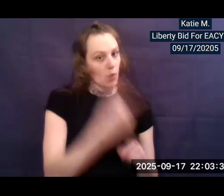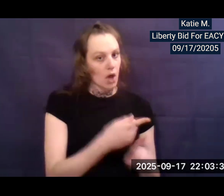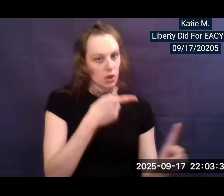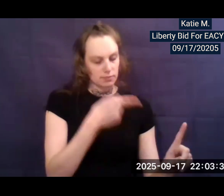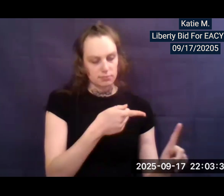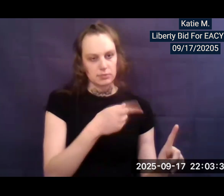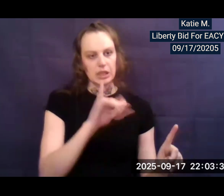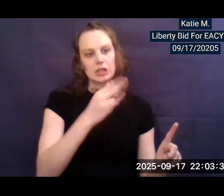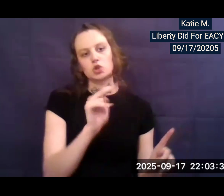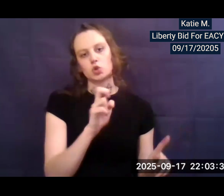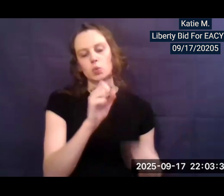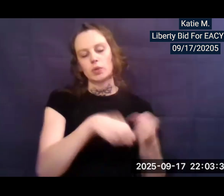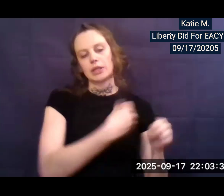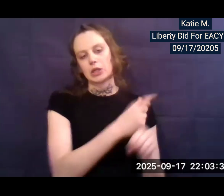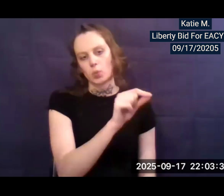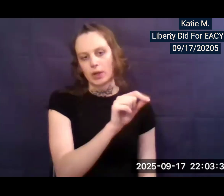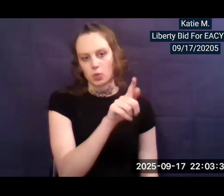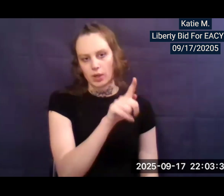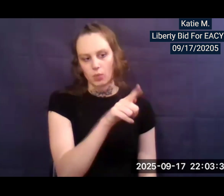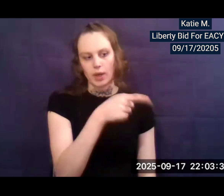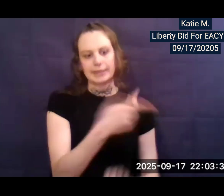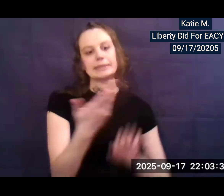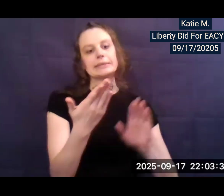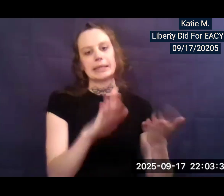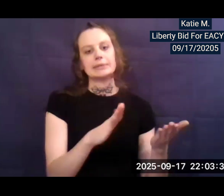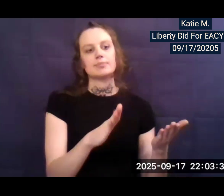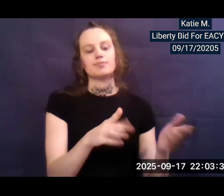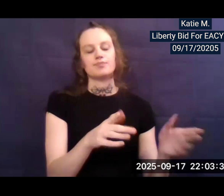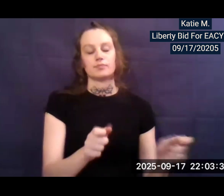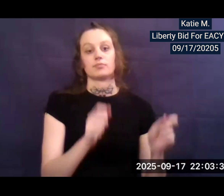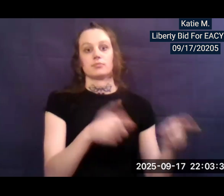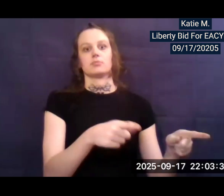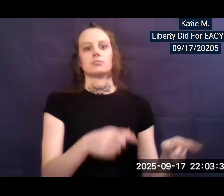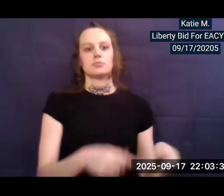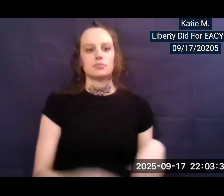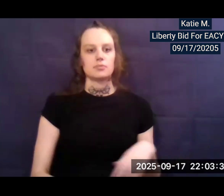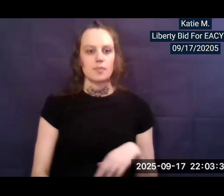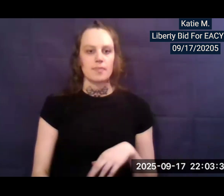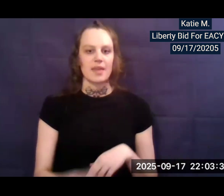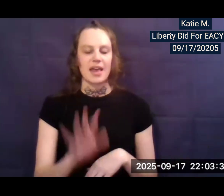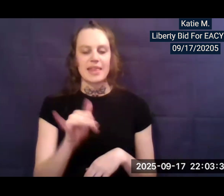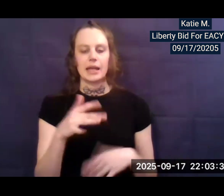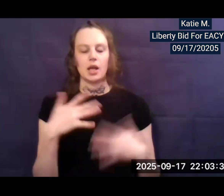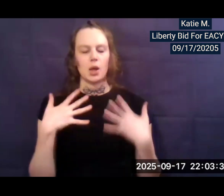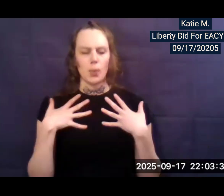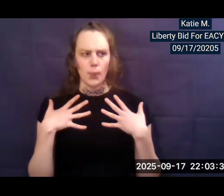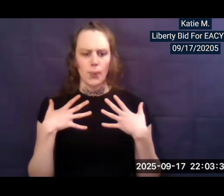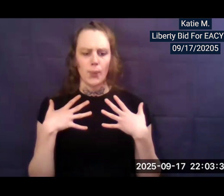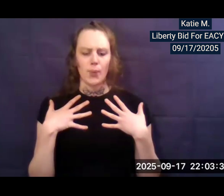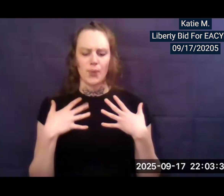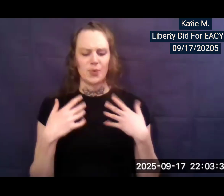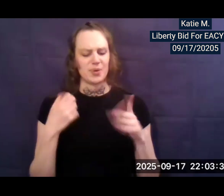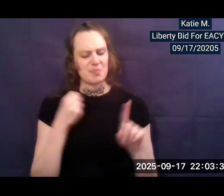suddenly. And then that was very hard for me. I was very depressed, I would say. And